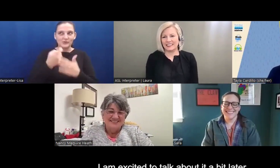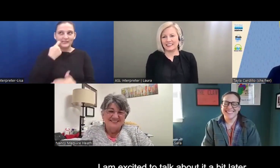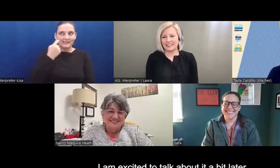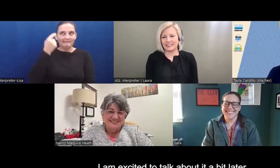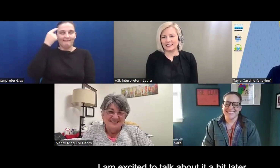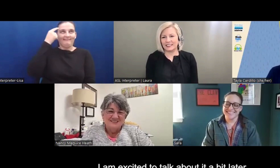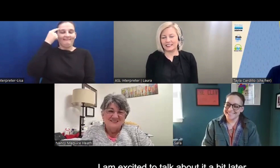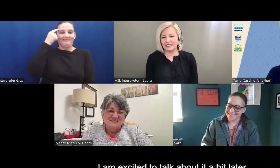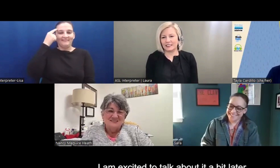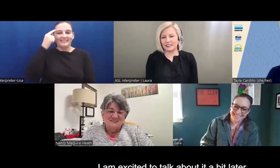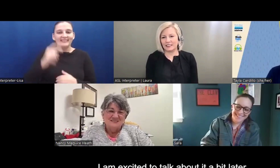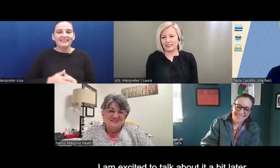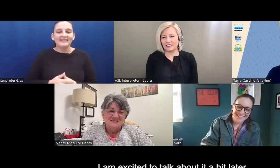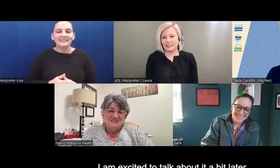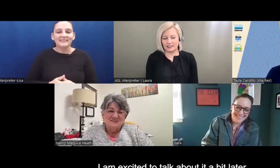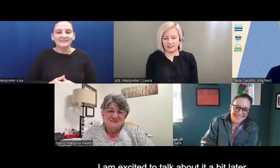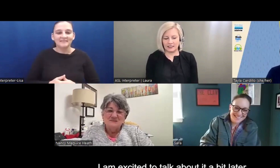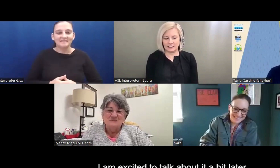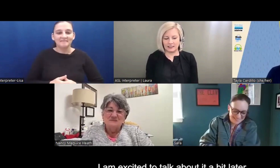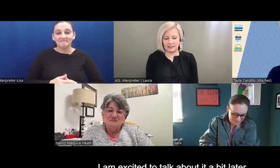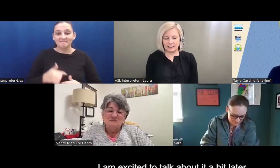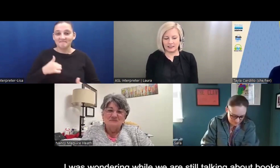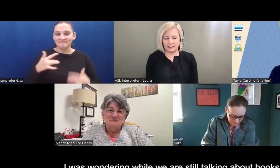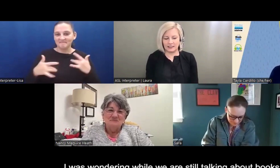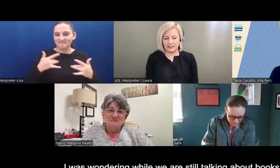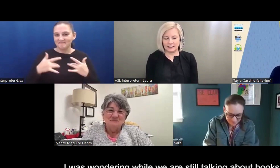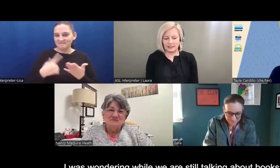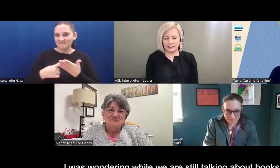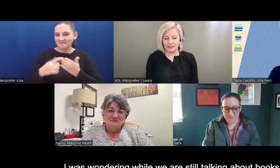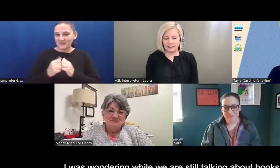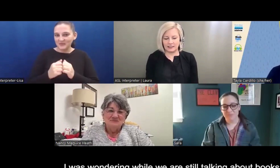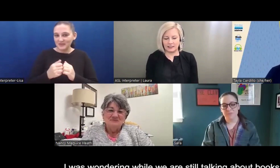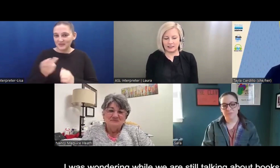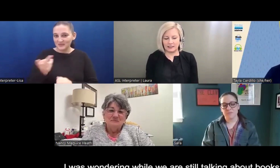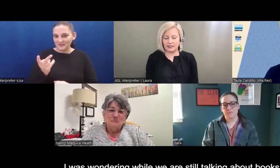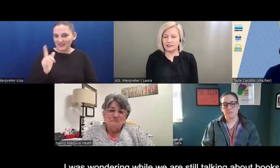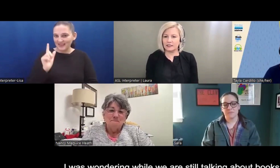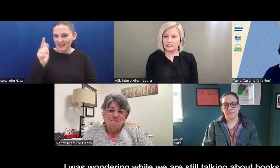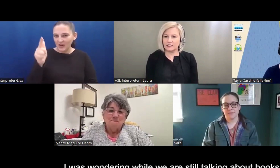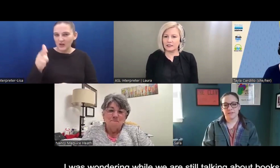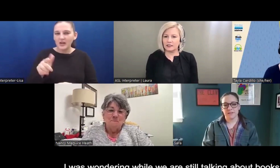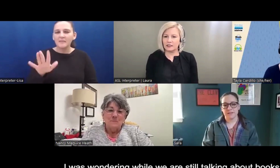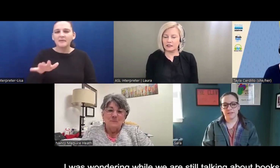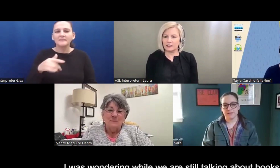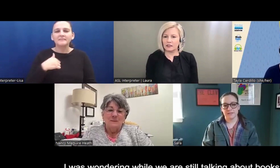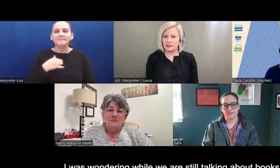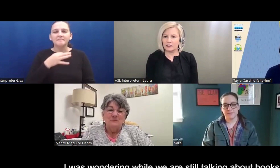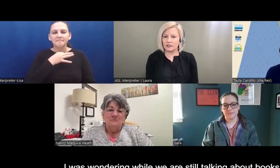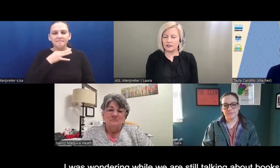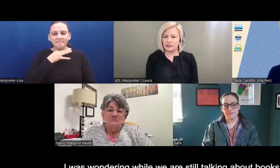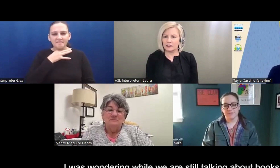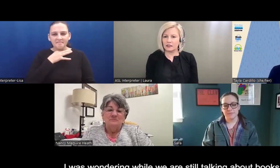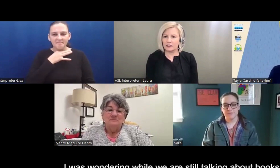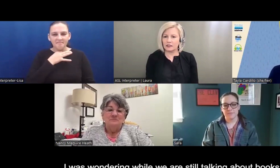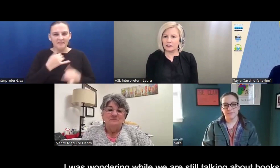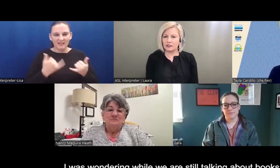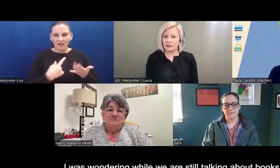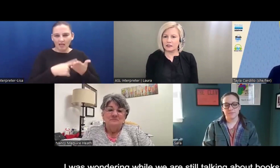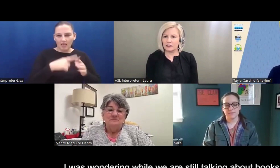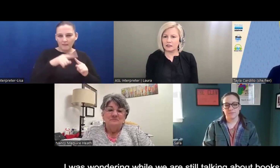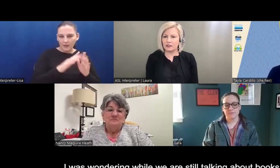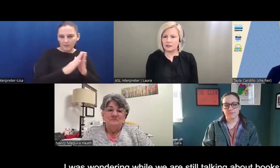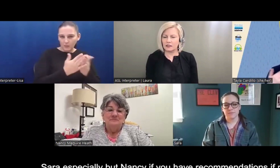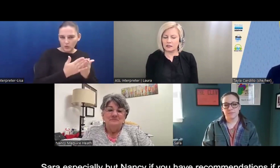I'm excited to talk about it a little bit later. But I was wondering, while we're still talking about books,